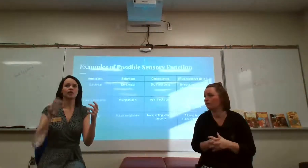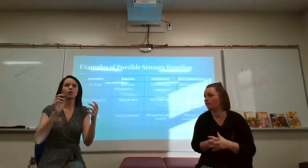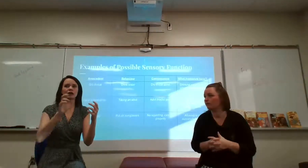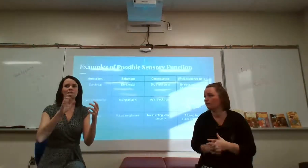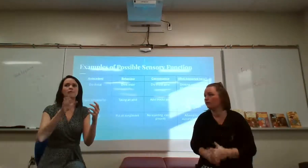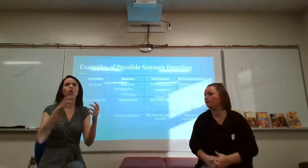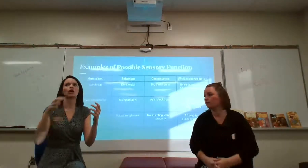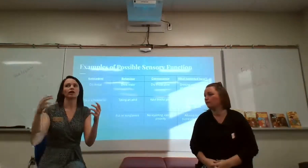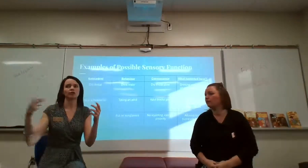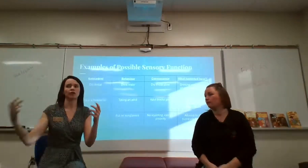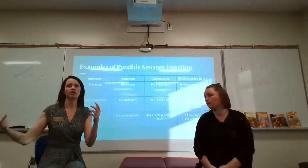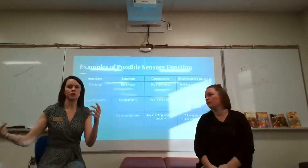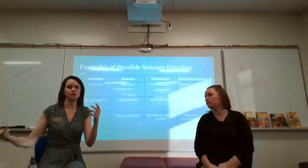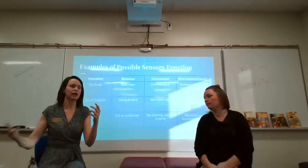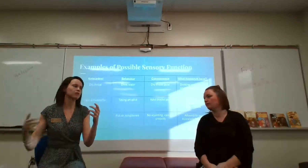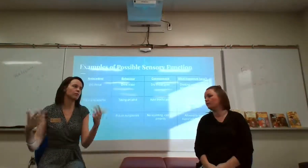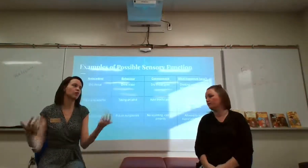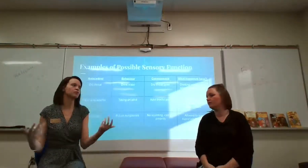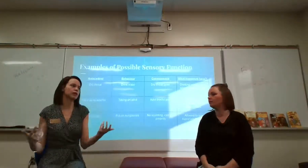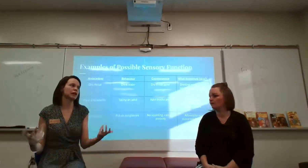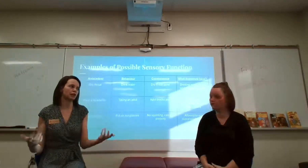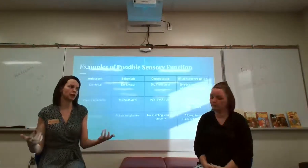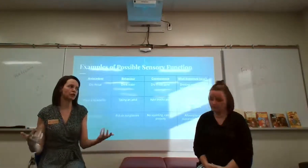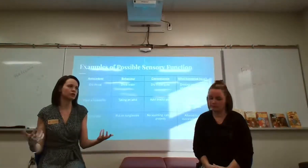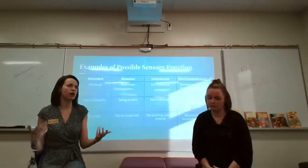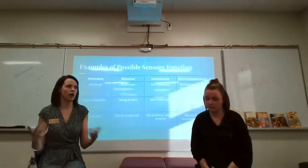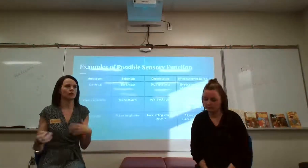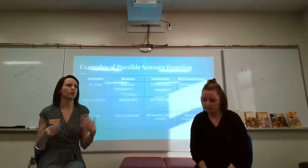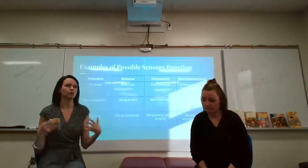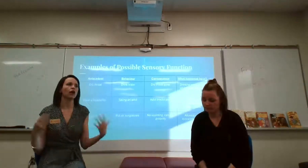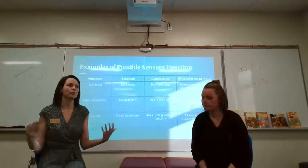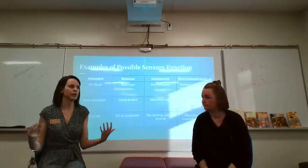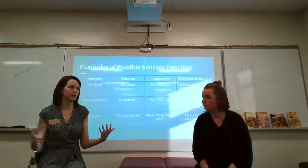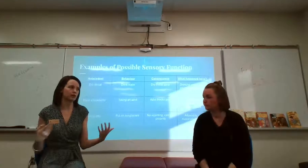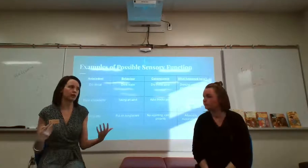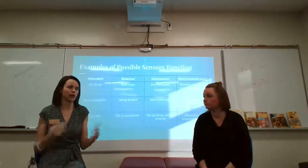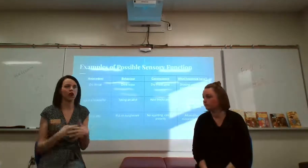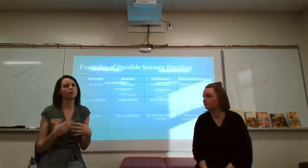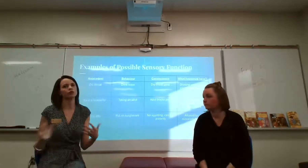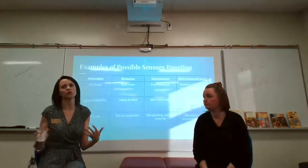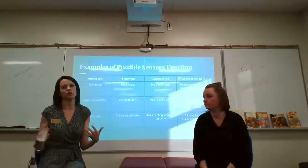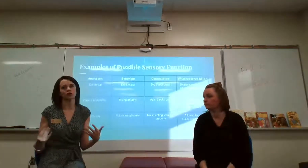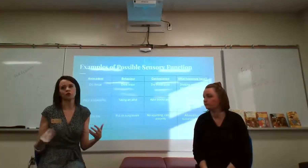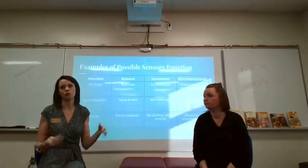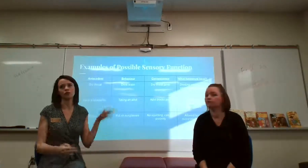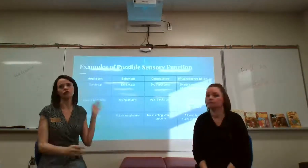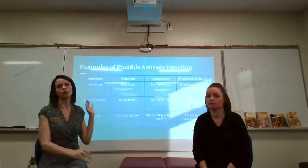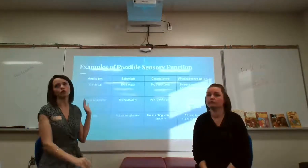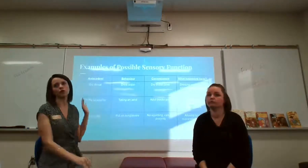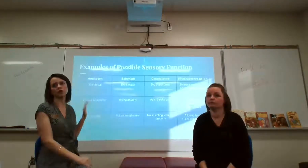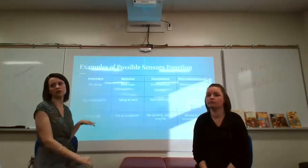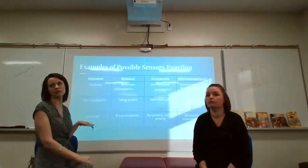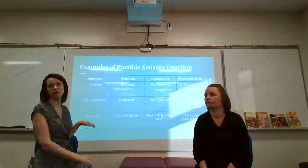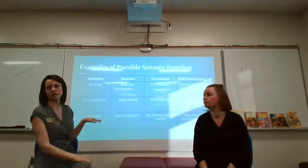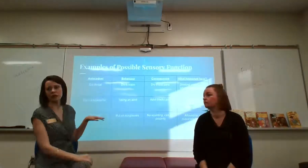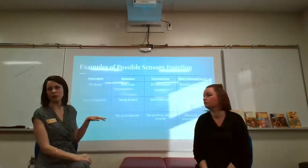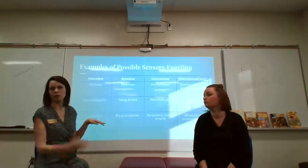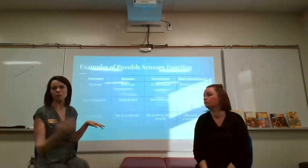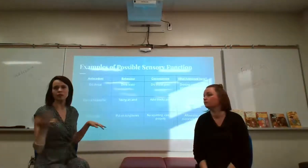so I need more interventions. And most behaviors, or a lot of behaviors anyway, are multifunctional. We've given you really simple examples, but some